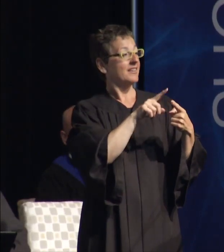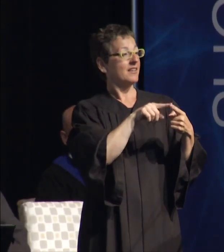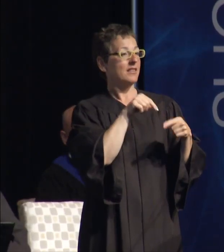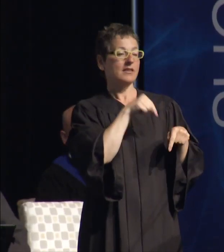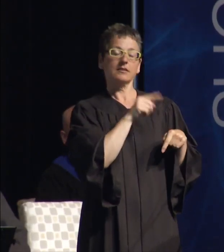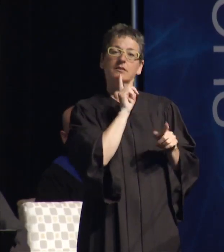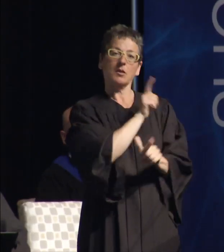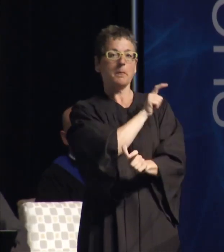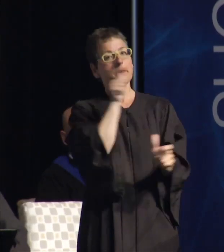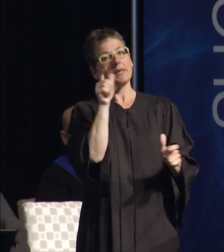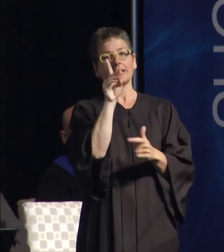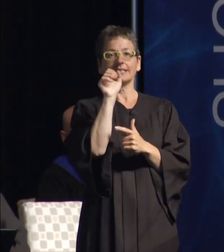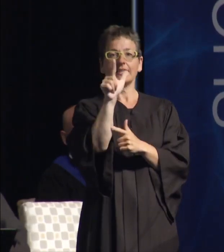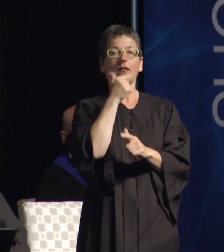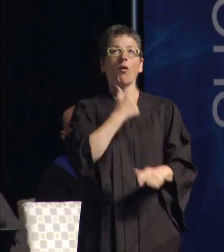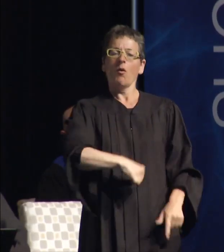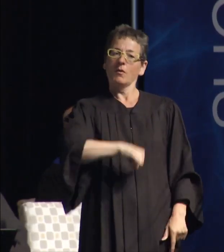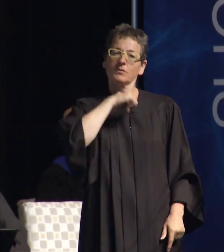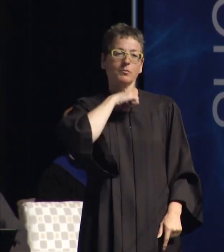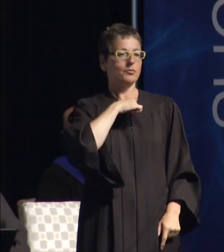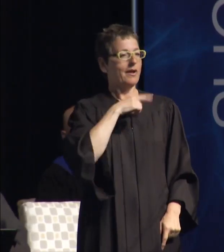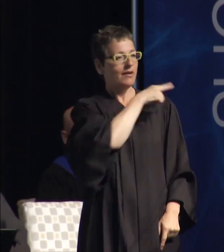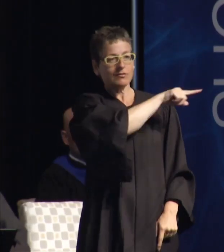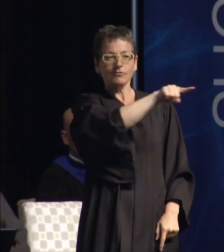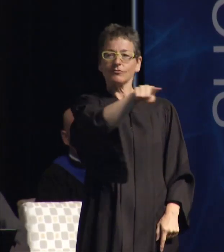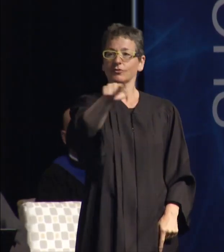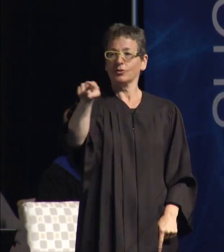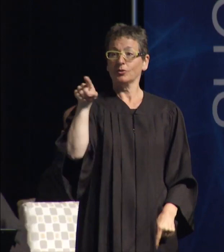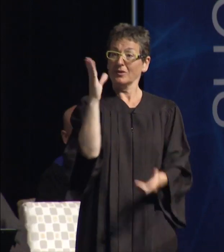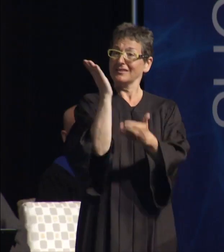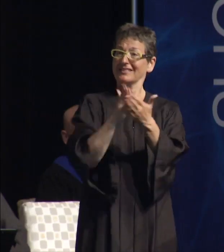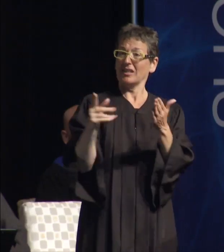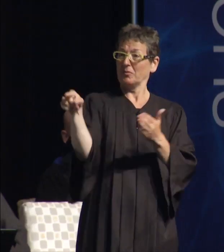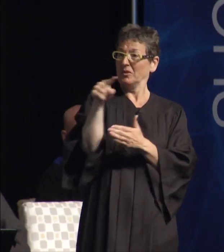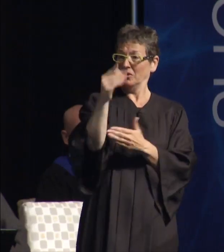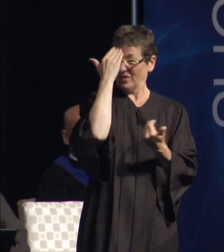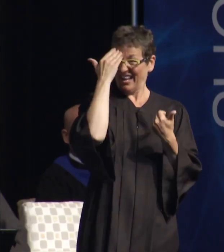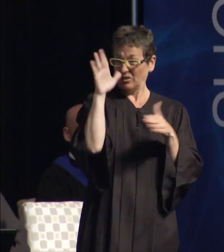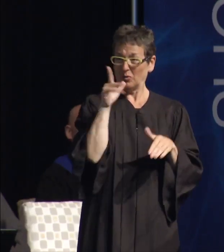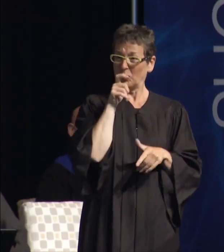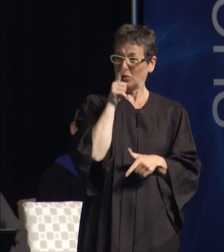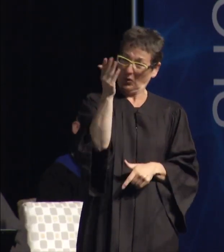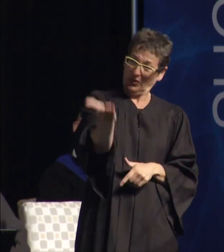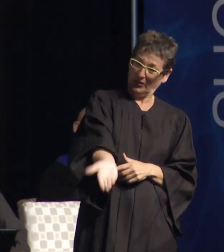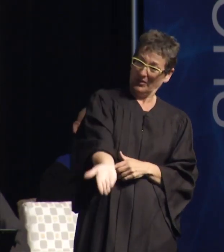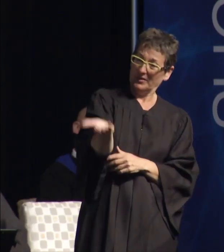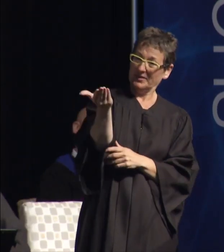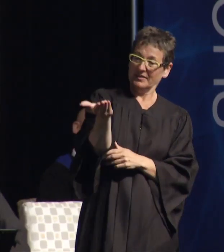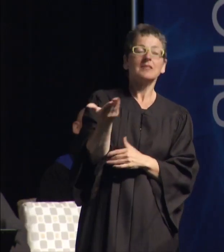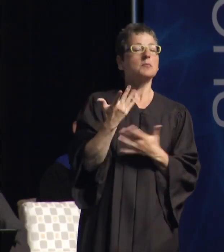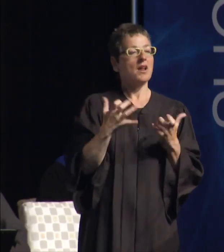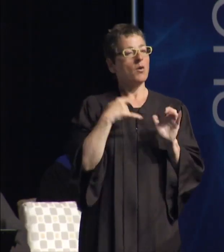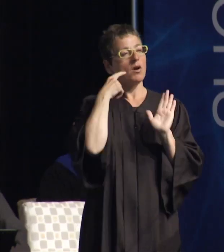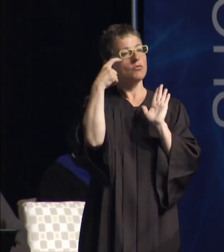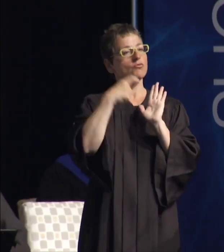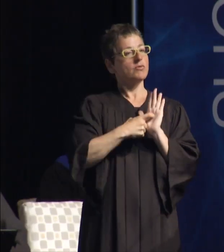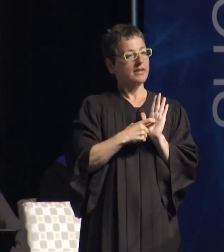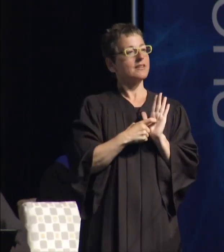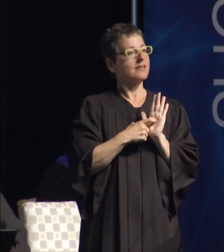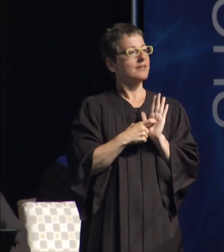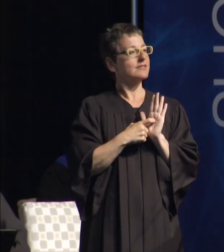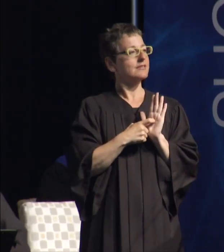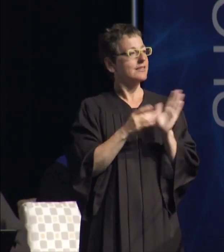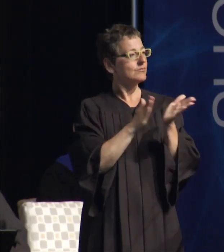really big deal. I'm so proud of all of us, even those of you who I don't know, and I wanted the opportunity to recognize this